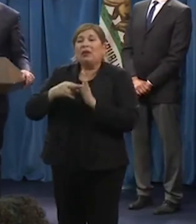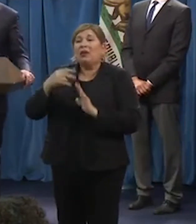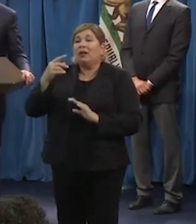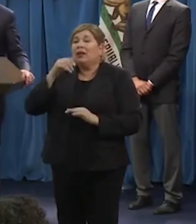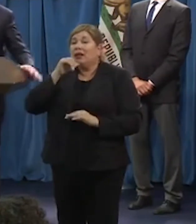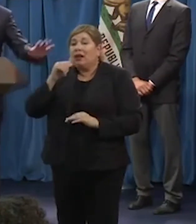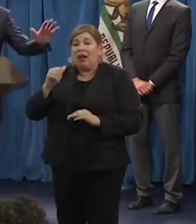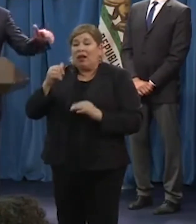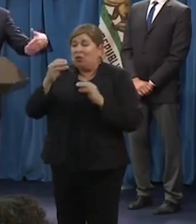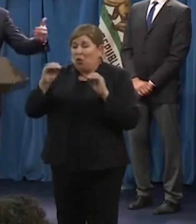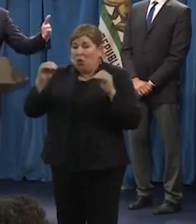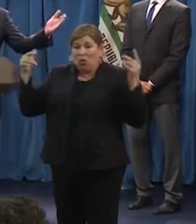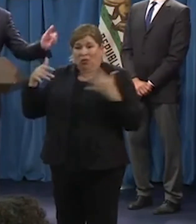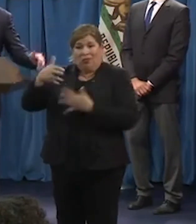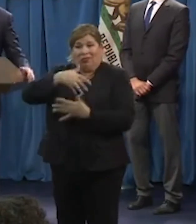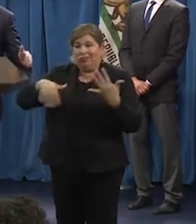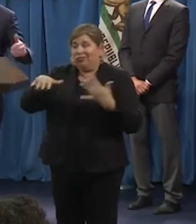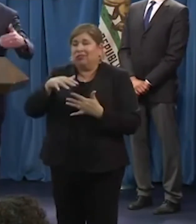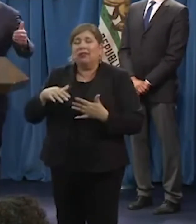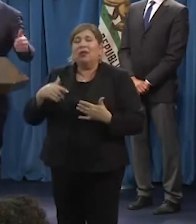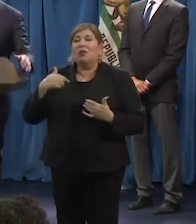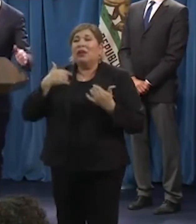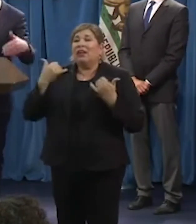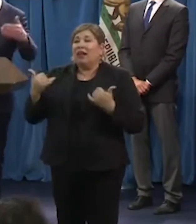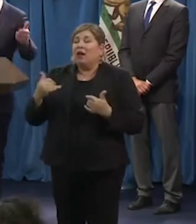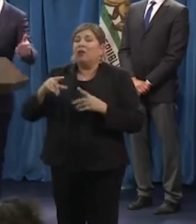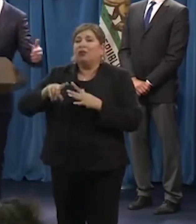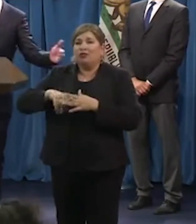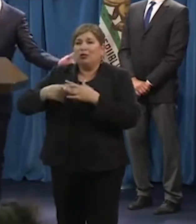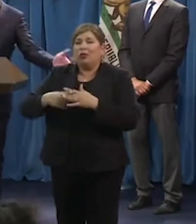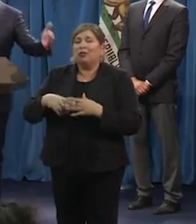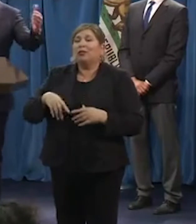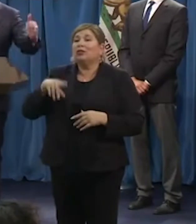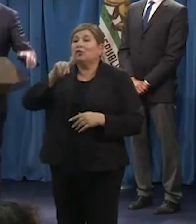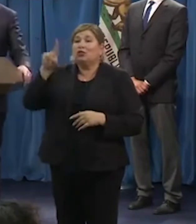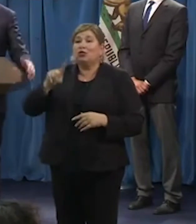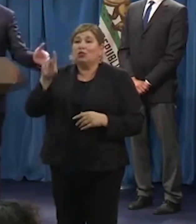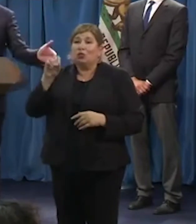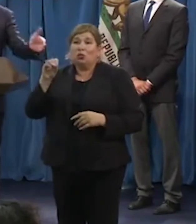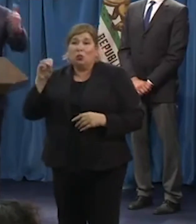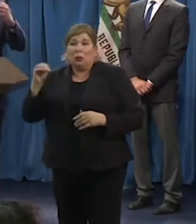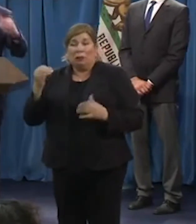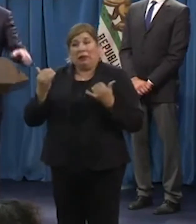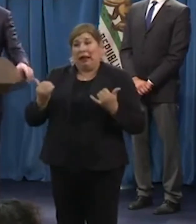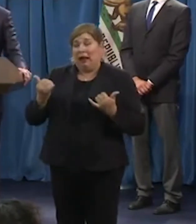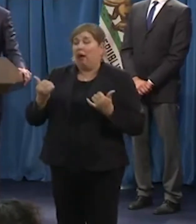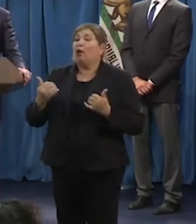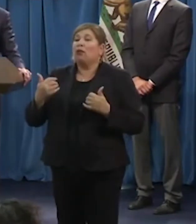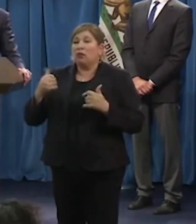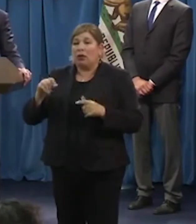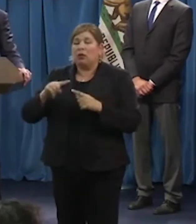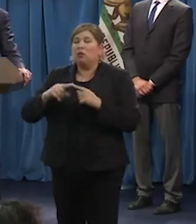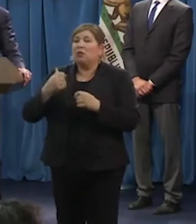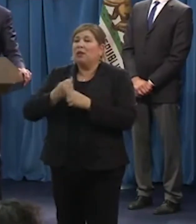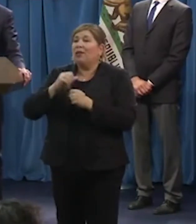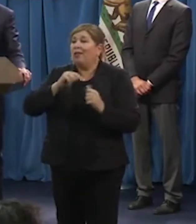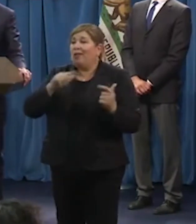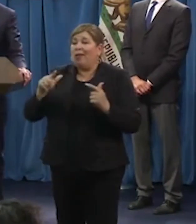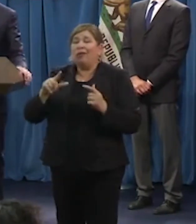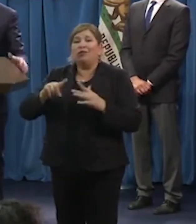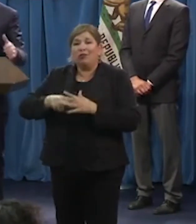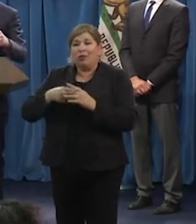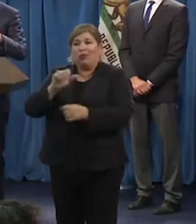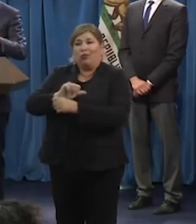practicing. Forgive me, Zoom just got a little nod. We're using Zoom to bring everybody online. And